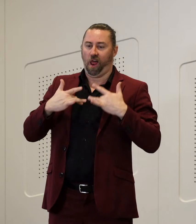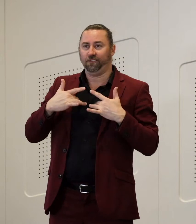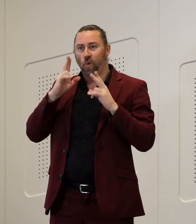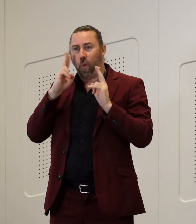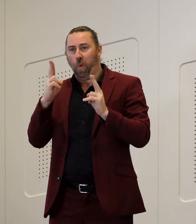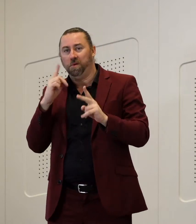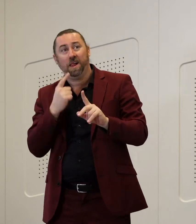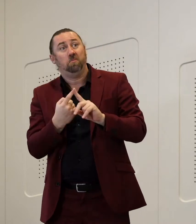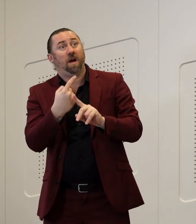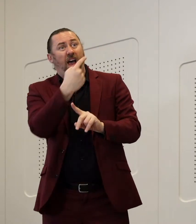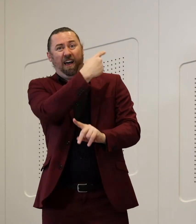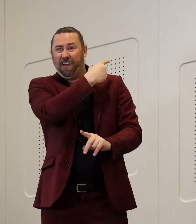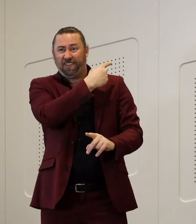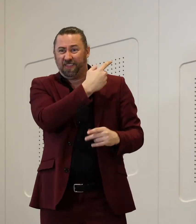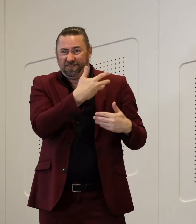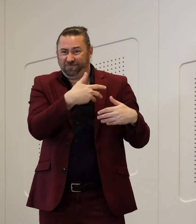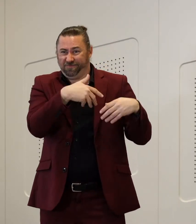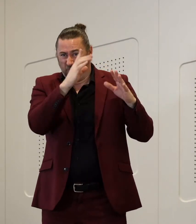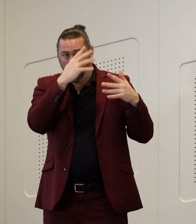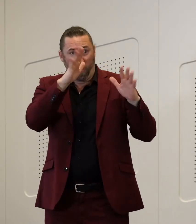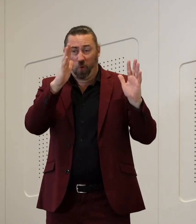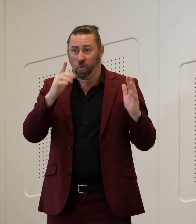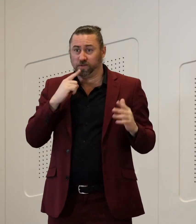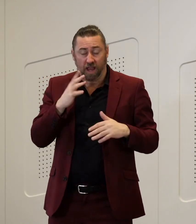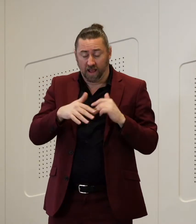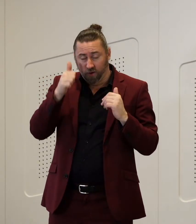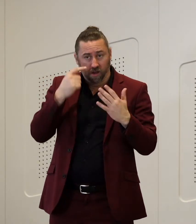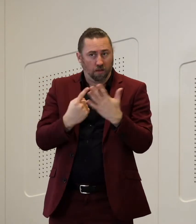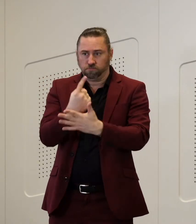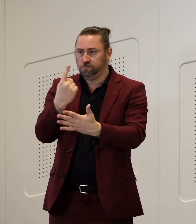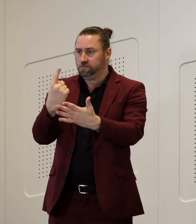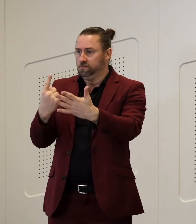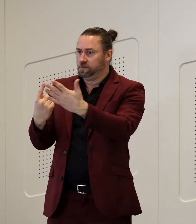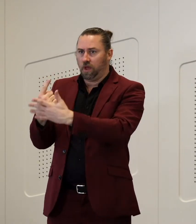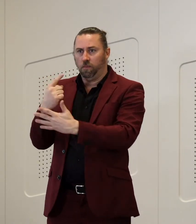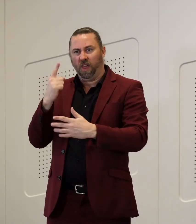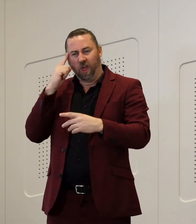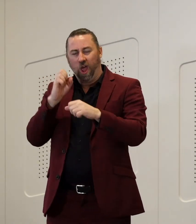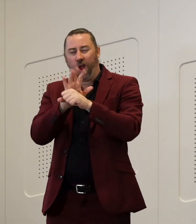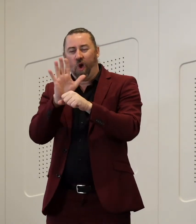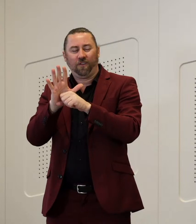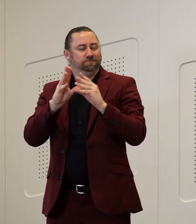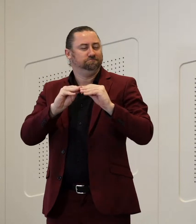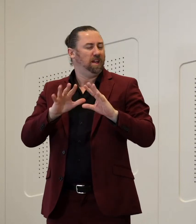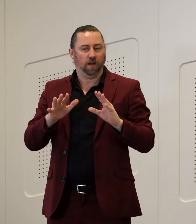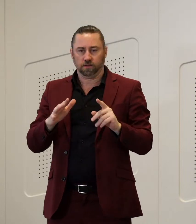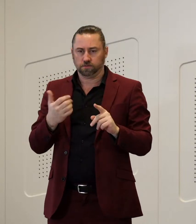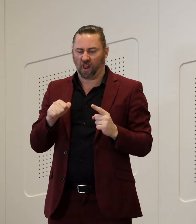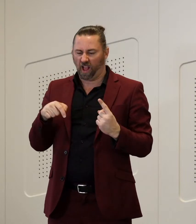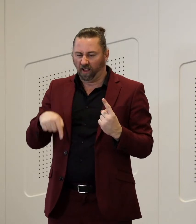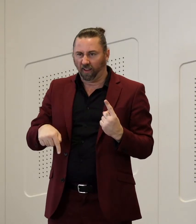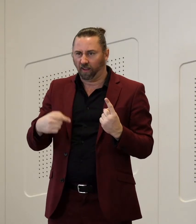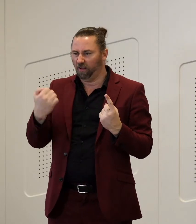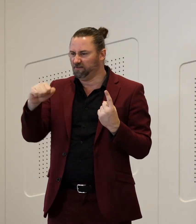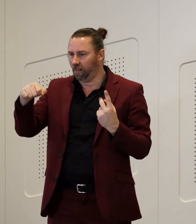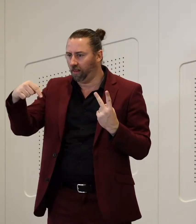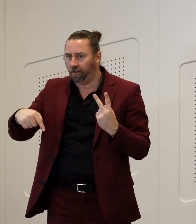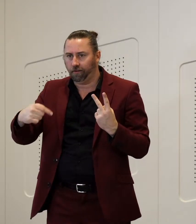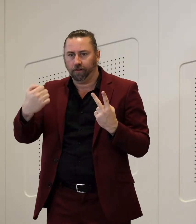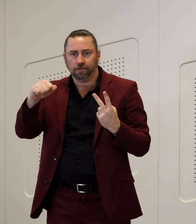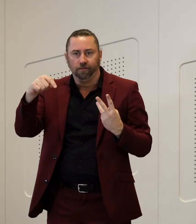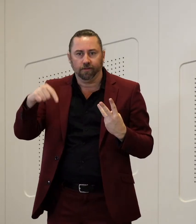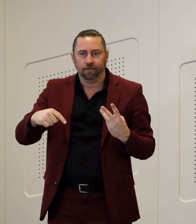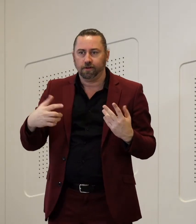seeing random cases popping up on a regular basis now, and we will continue to